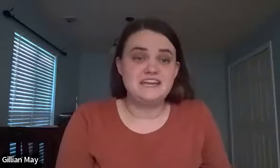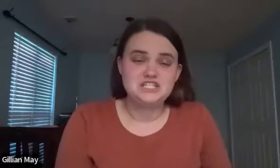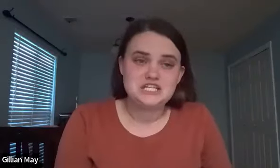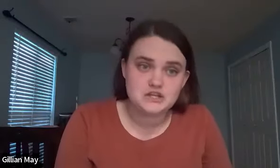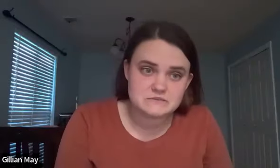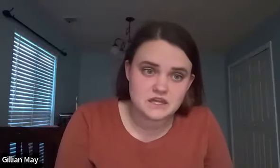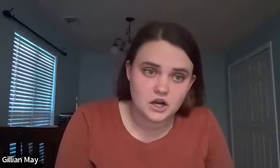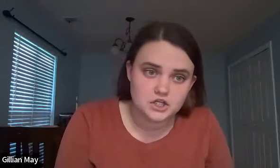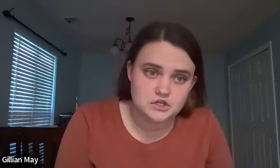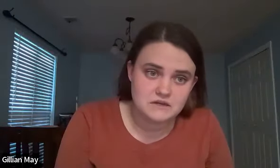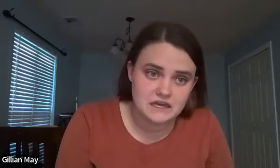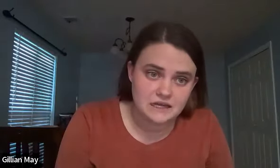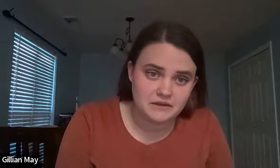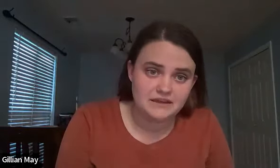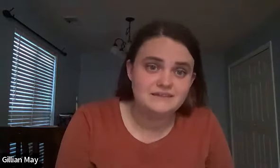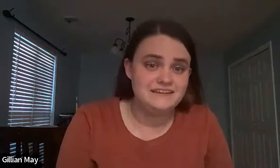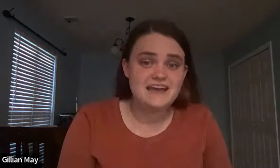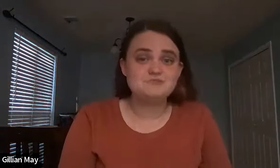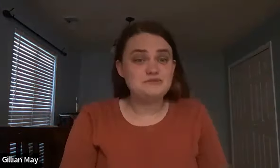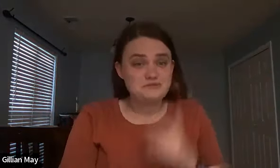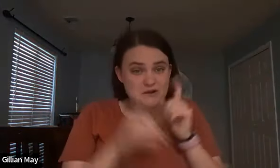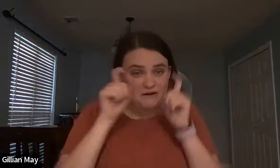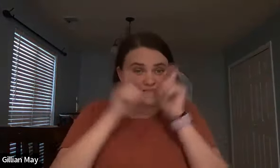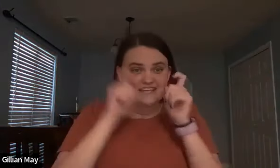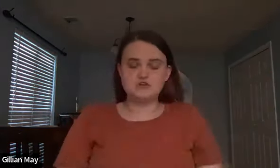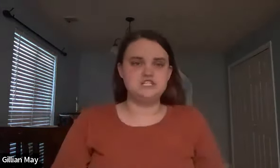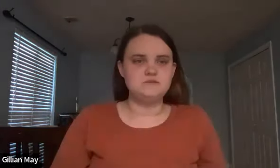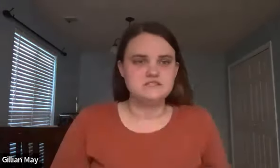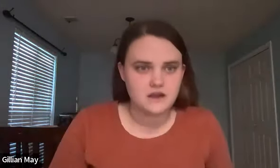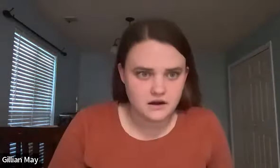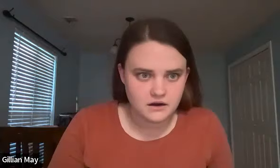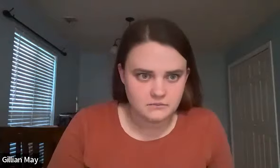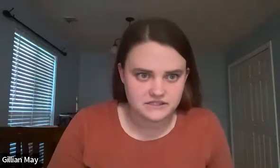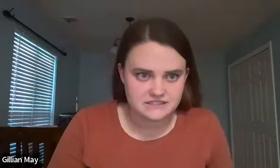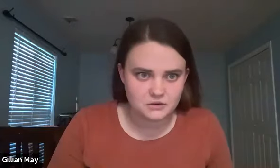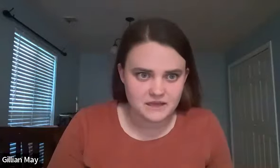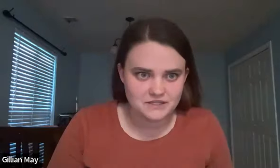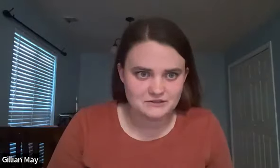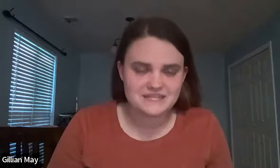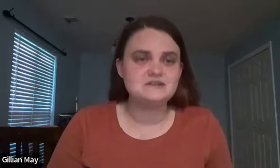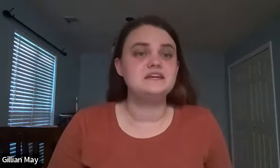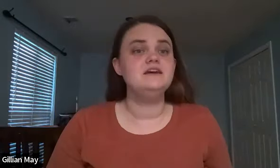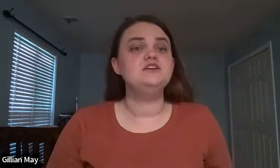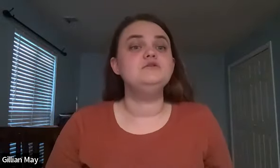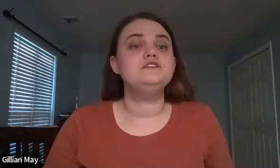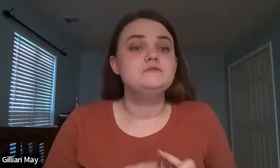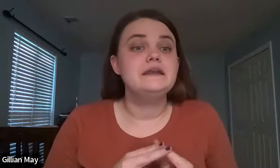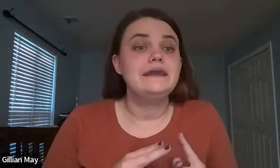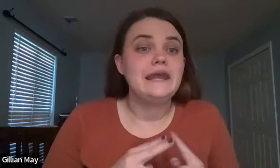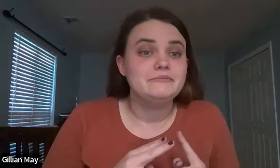And she looked at me like, are It was a you great name. kidding me? Yes, but remember her face? Oh, she was like, please don't make me do this. And I was like, you can do the nickname. And